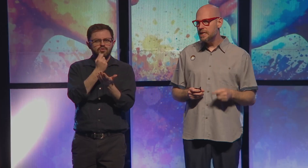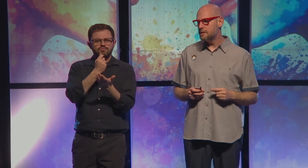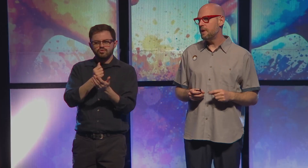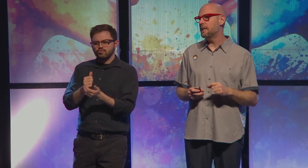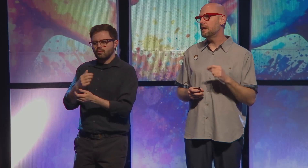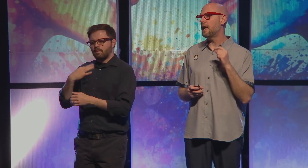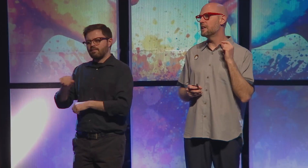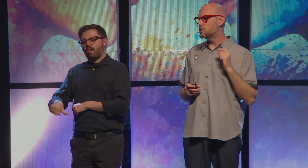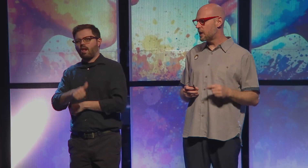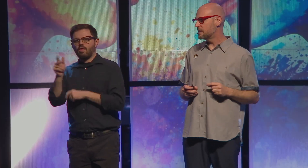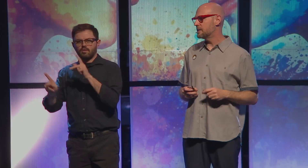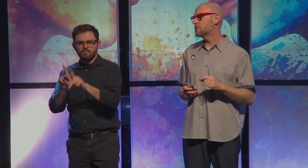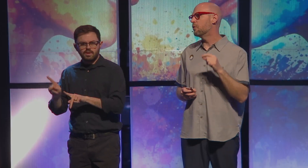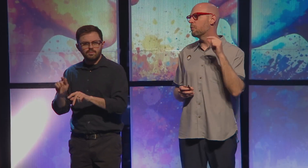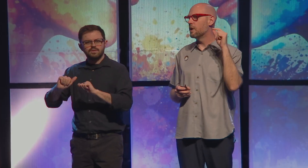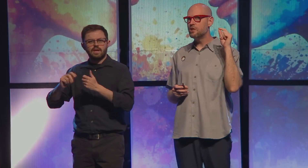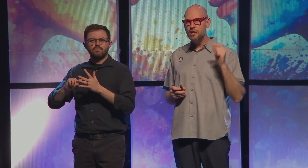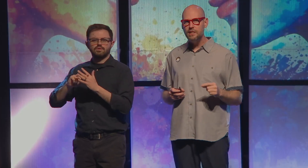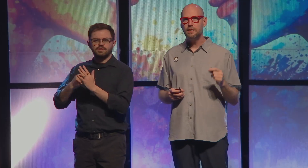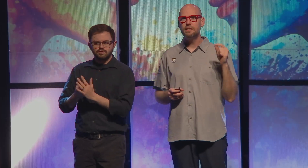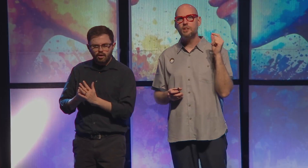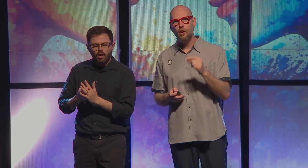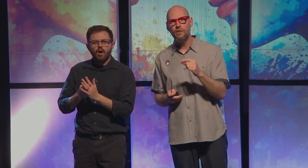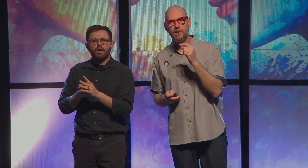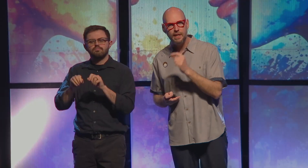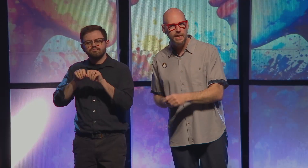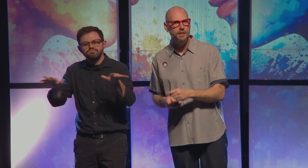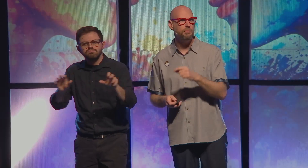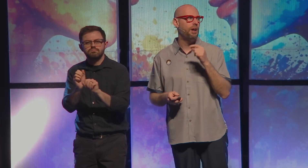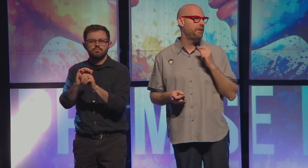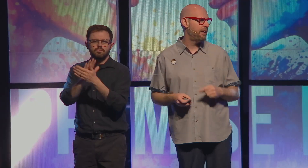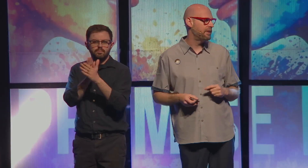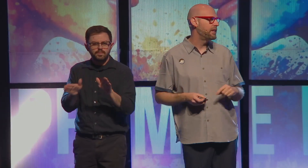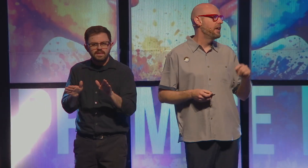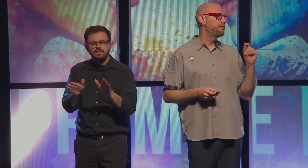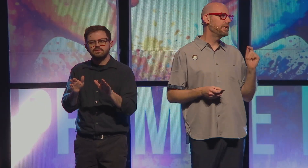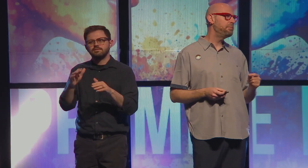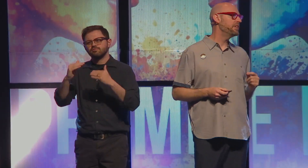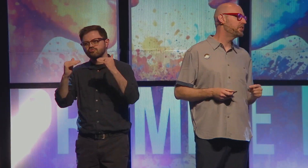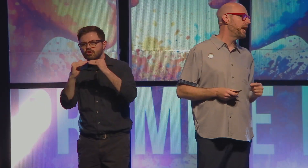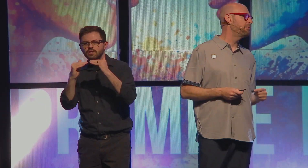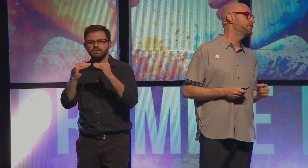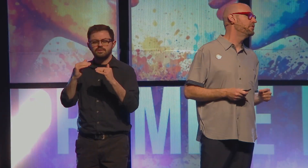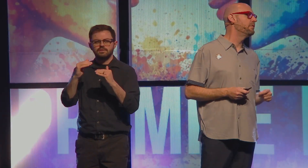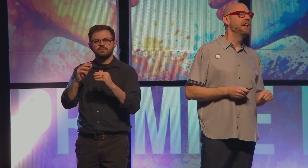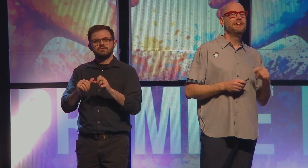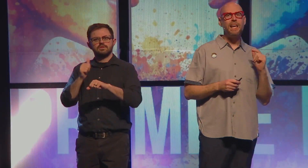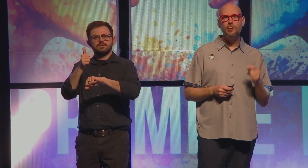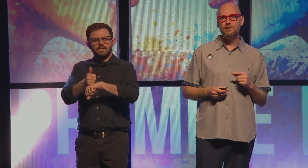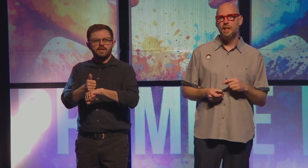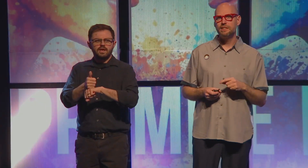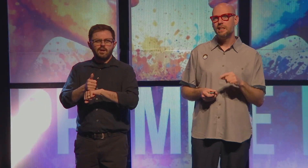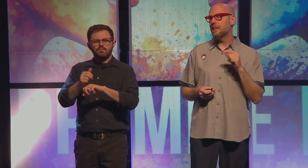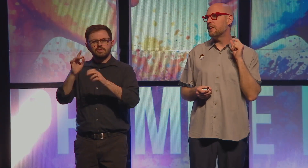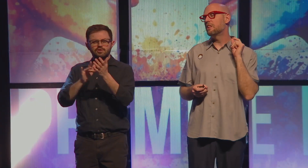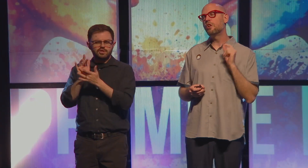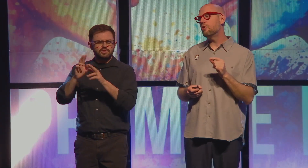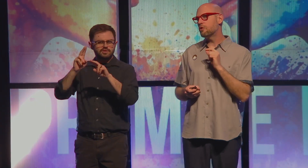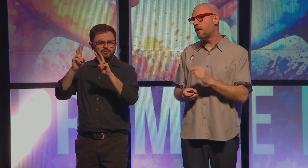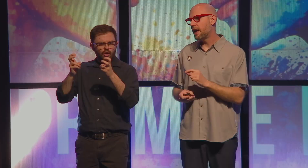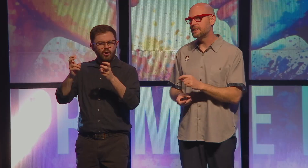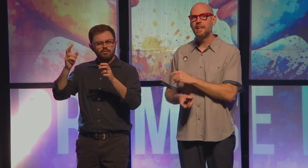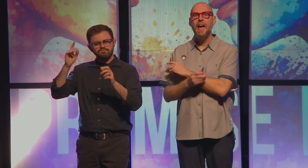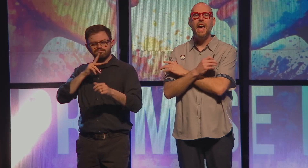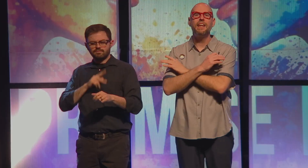to peacemaking and justice, or what Jesus called the kingdom of heaven. Philippians chapter 2 tells us that